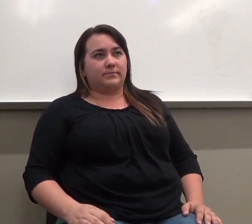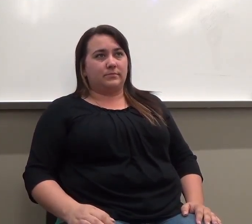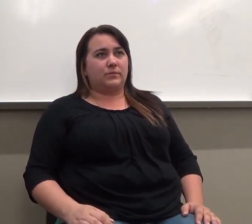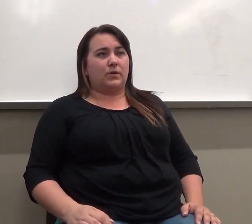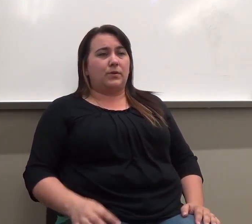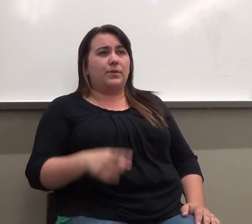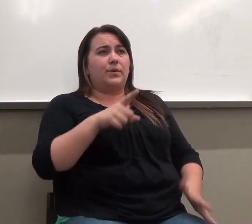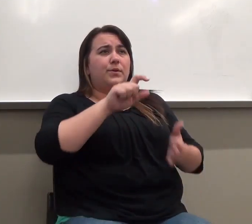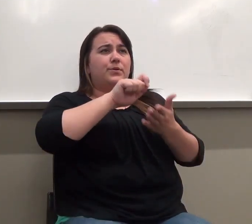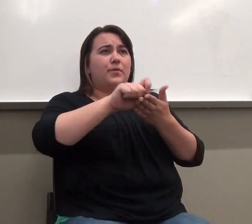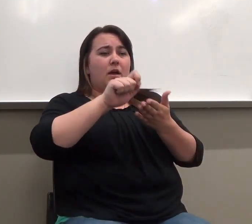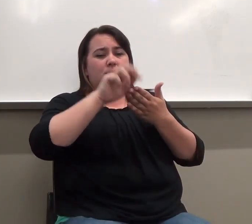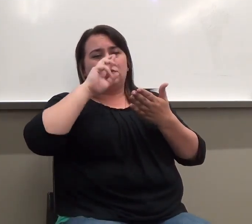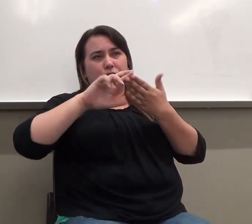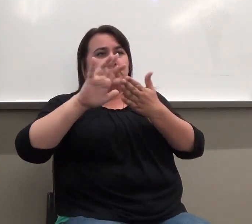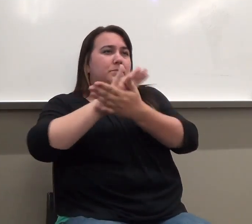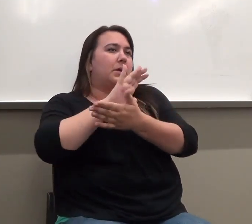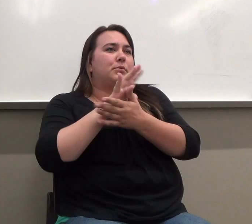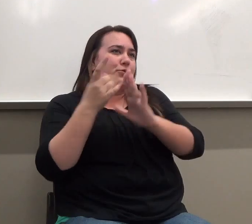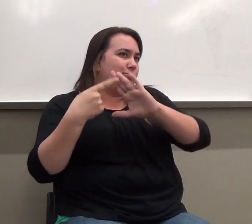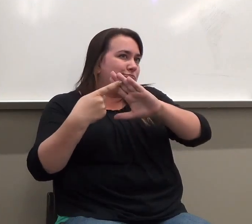writing a research paper and you've chosen